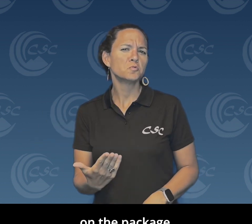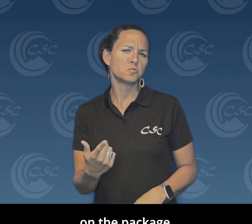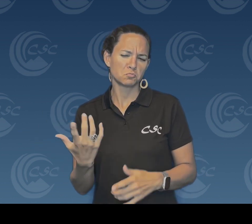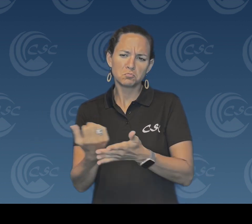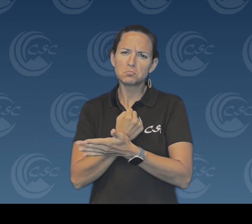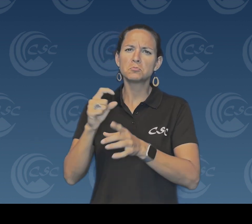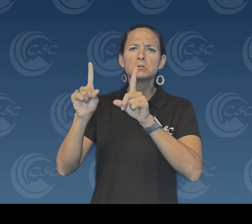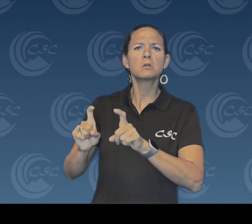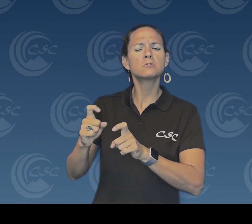package.